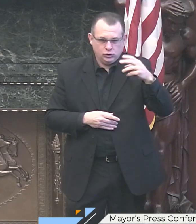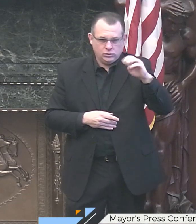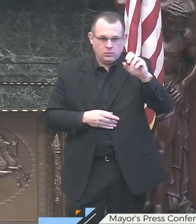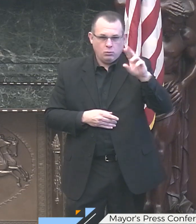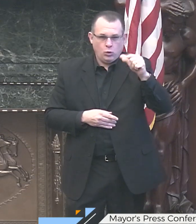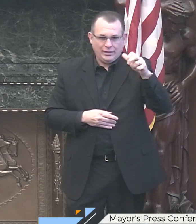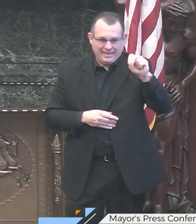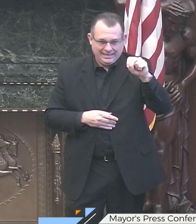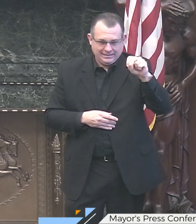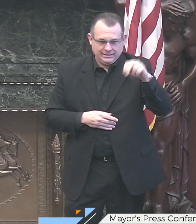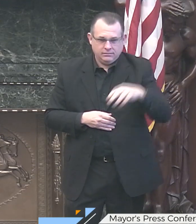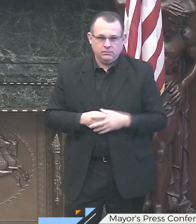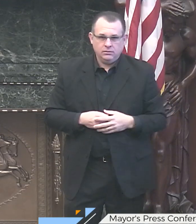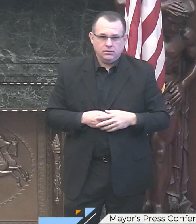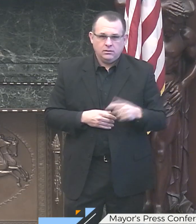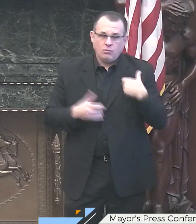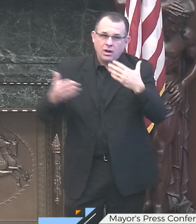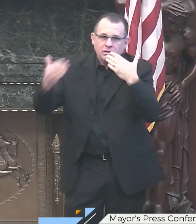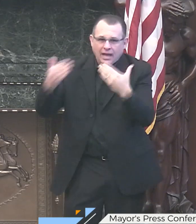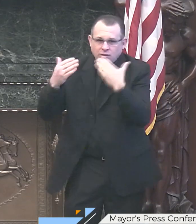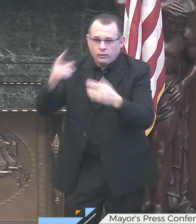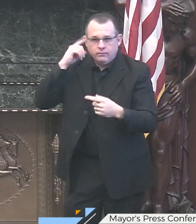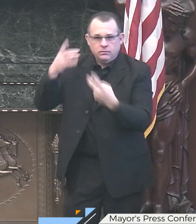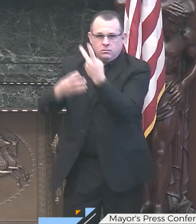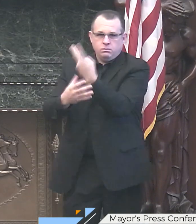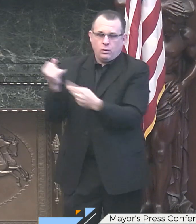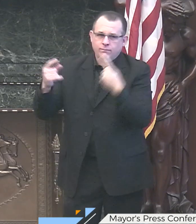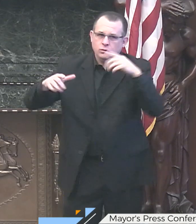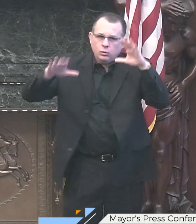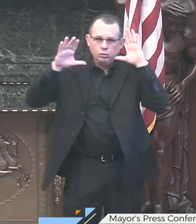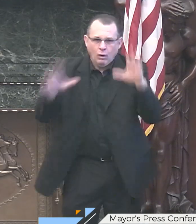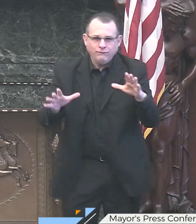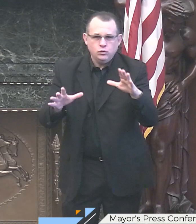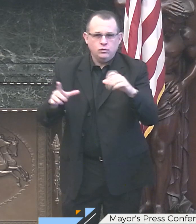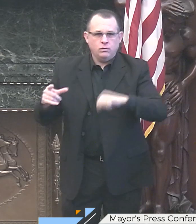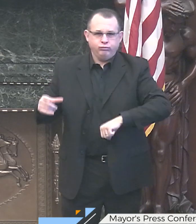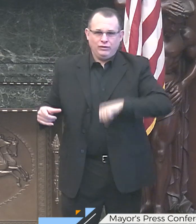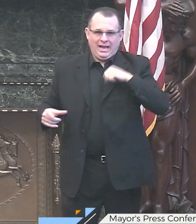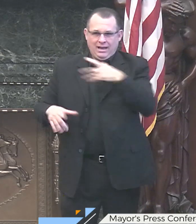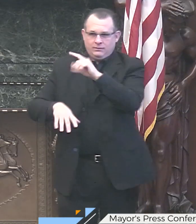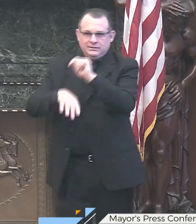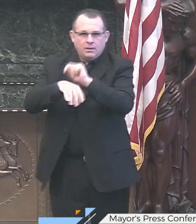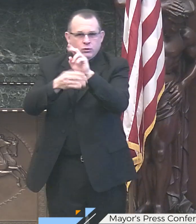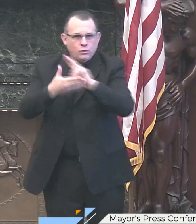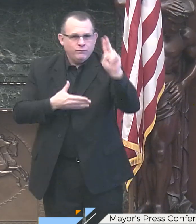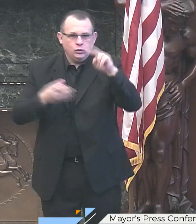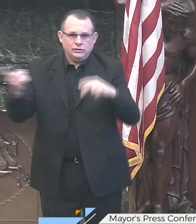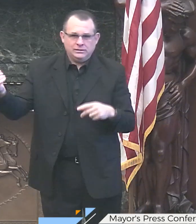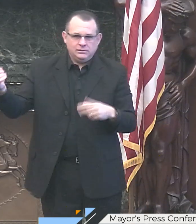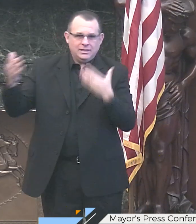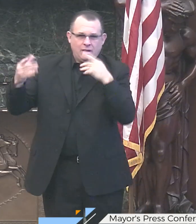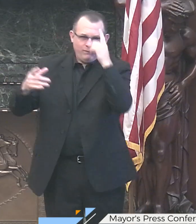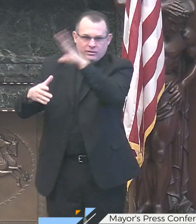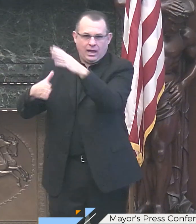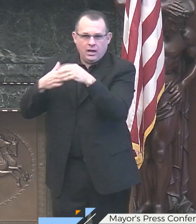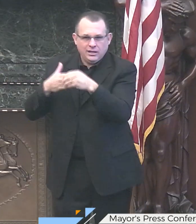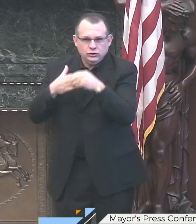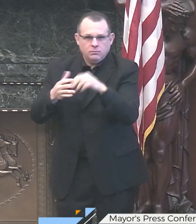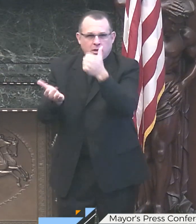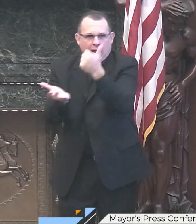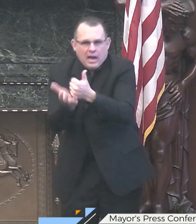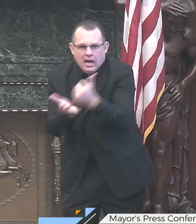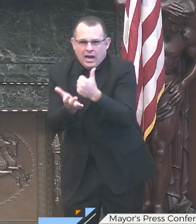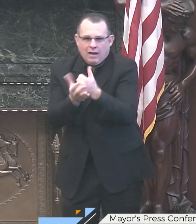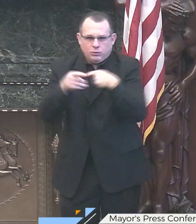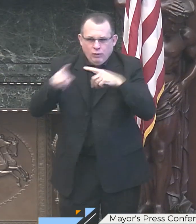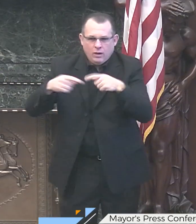proud. They did not hesitate when called, and I am very grateful for their assistance and leadership as we fight this epidemic. So we thank